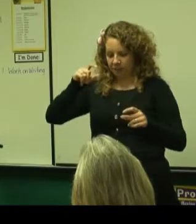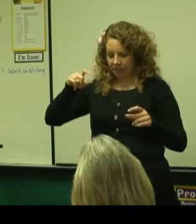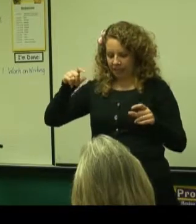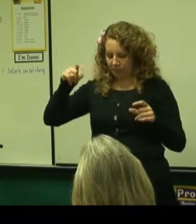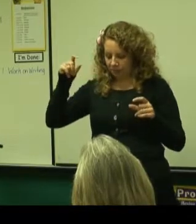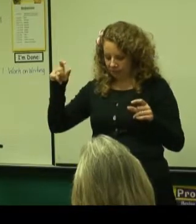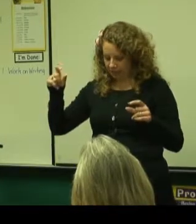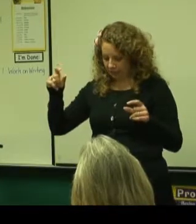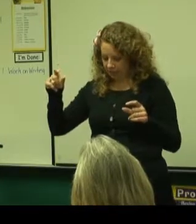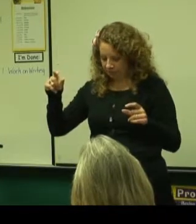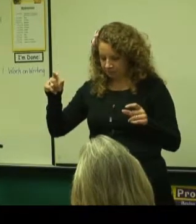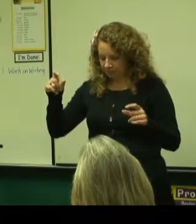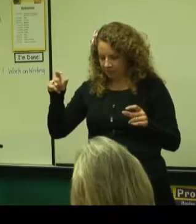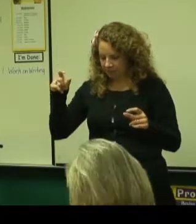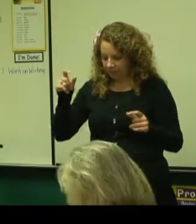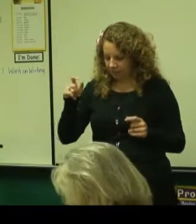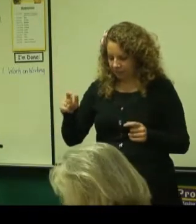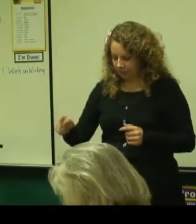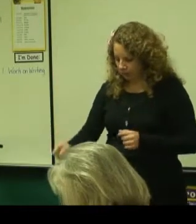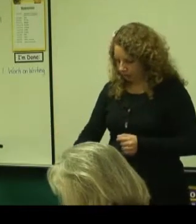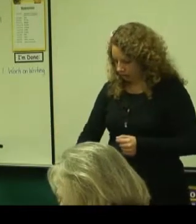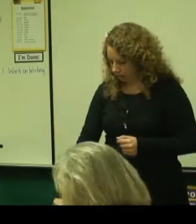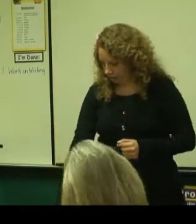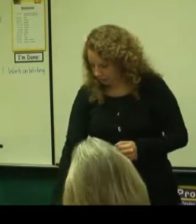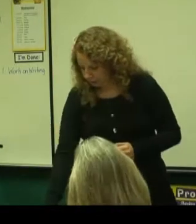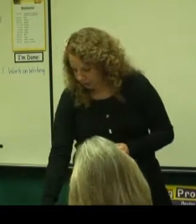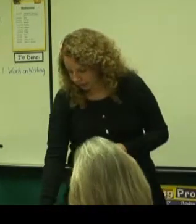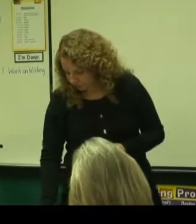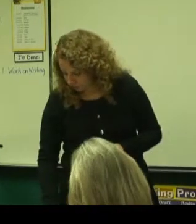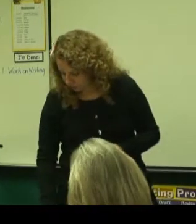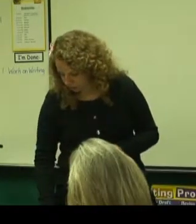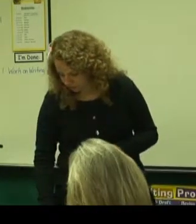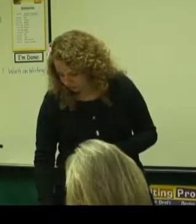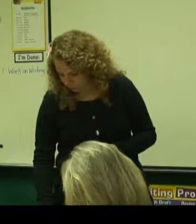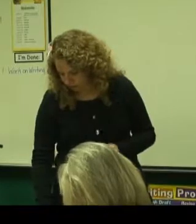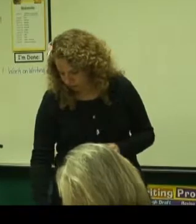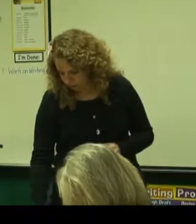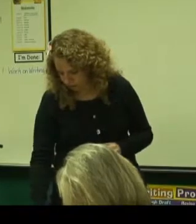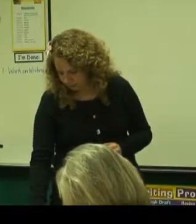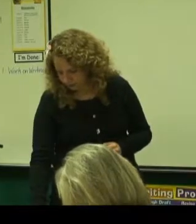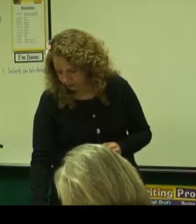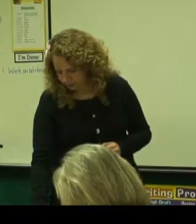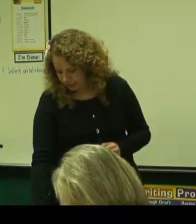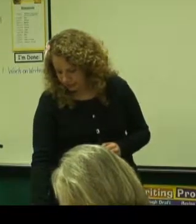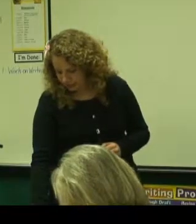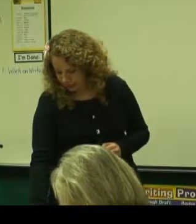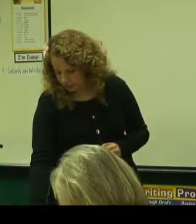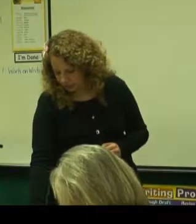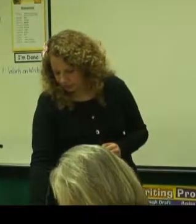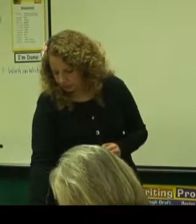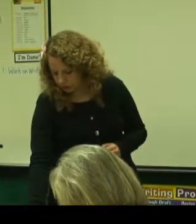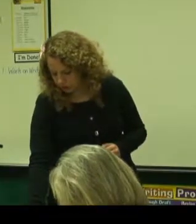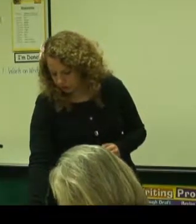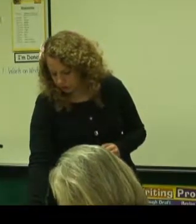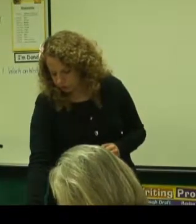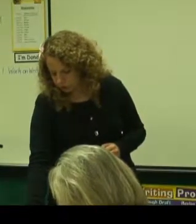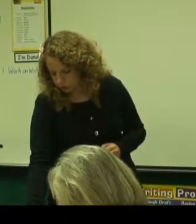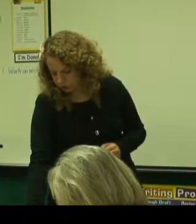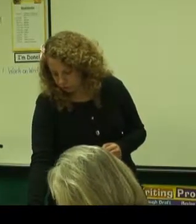in capital letters. And then if you look on like page 41, it says don't